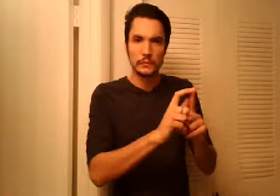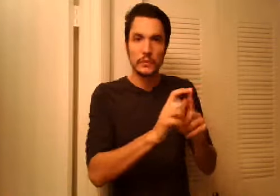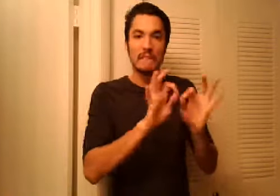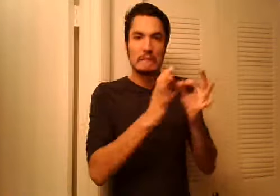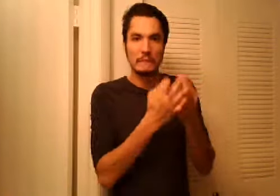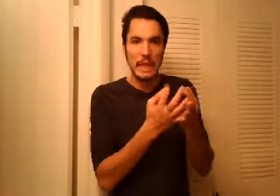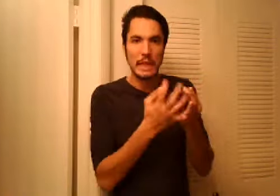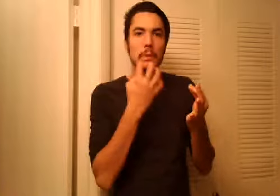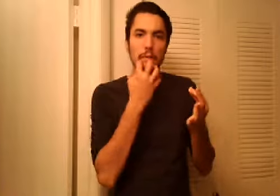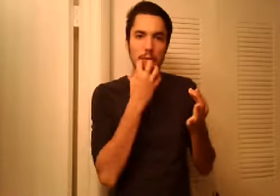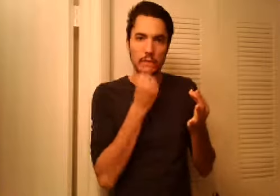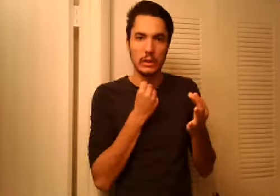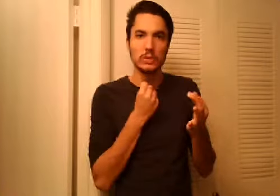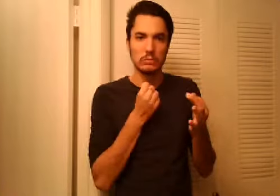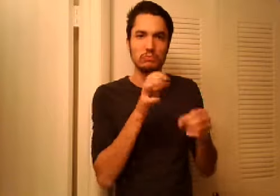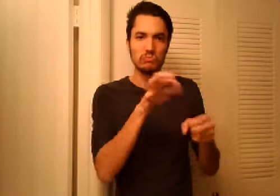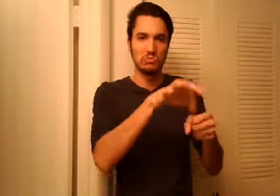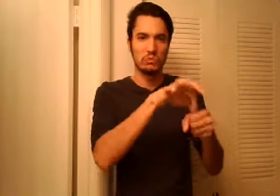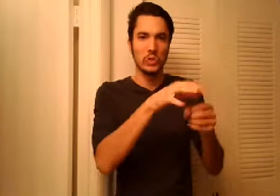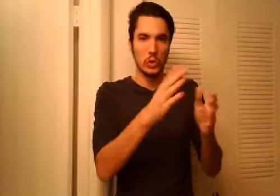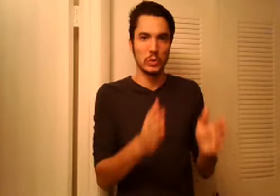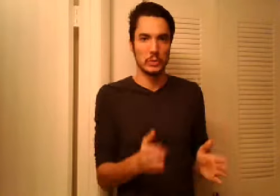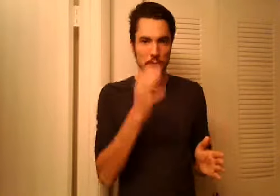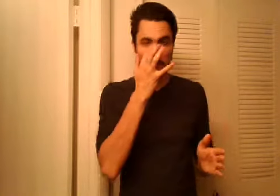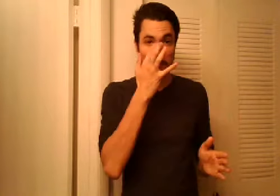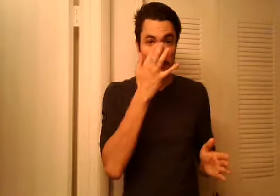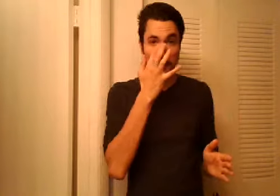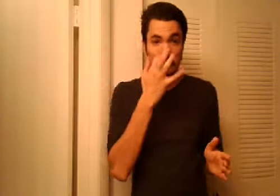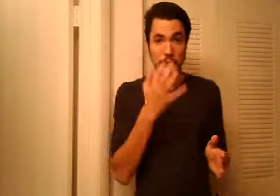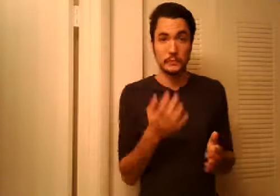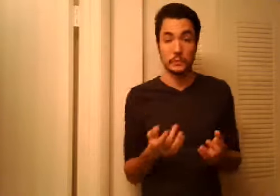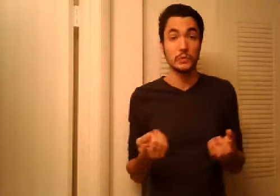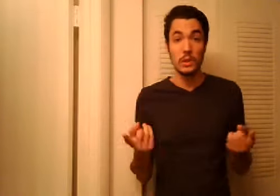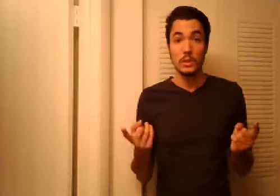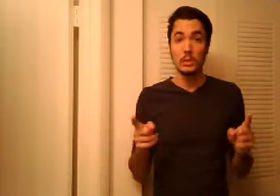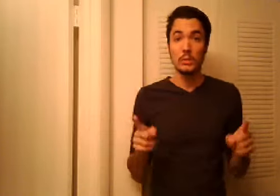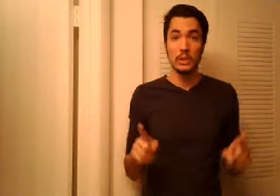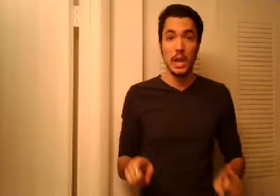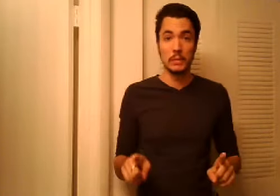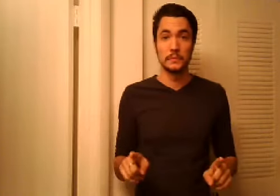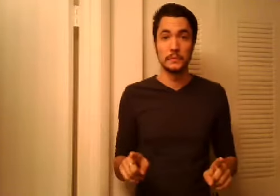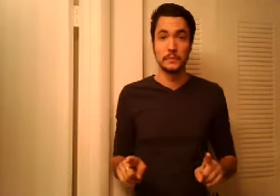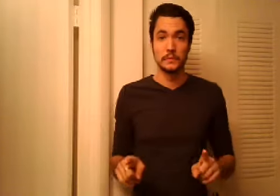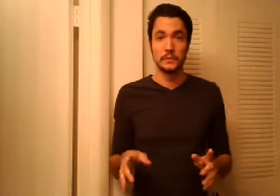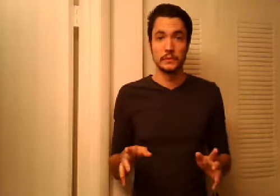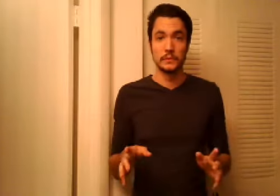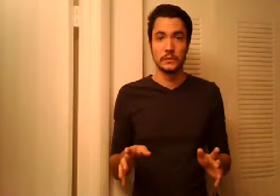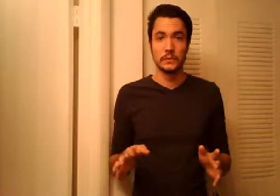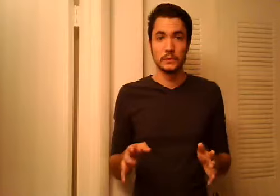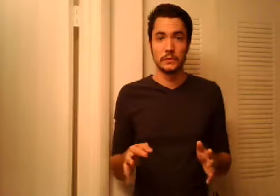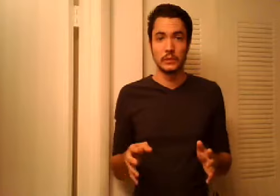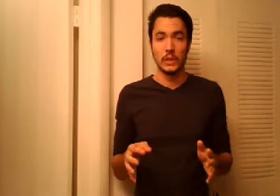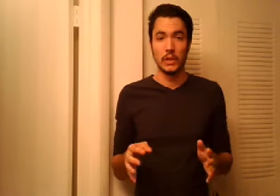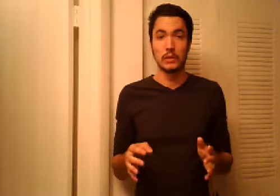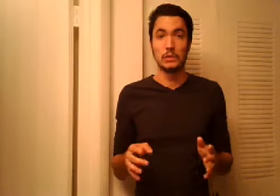Right? But what happened then was that the real economic perspective of Thomas Frank, the real economic